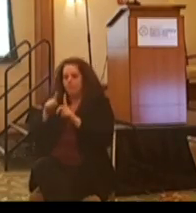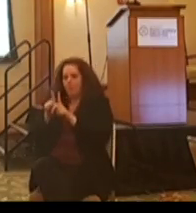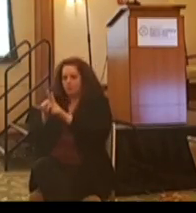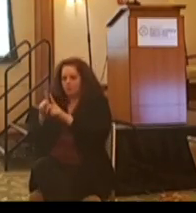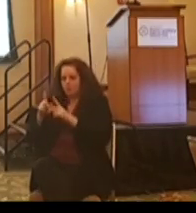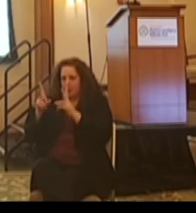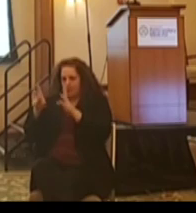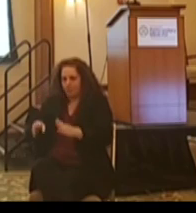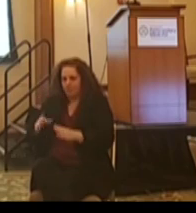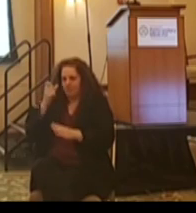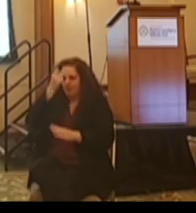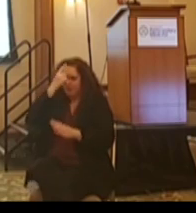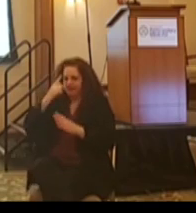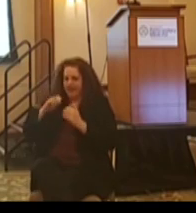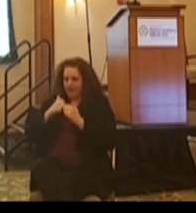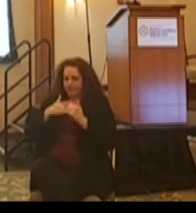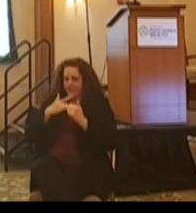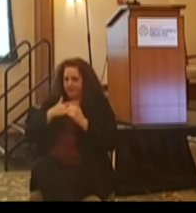So,